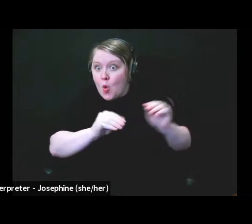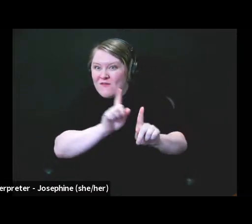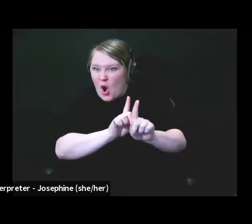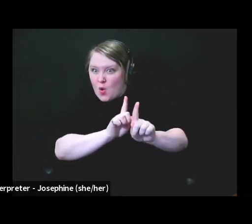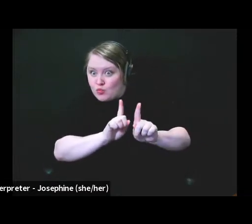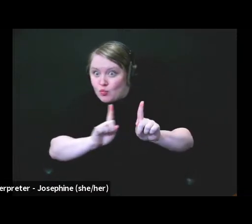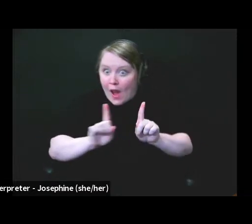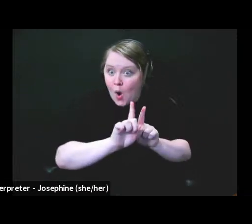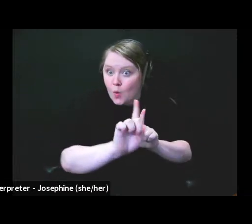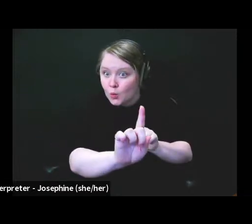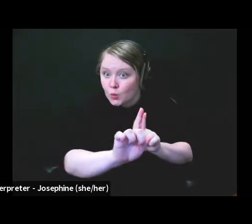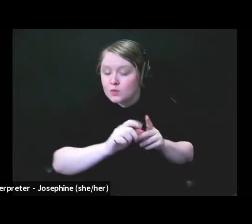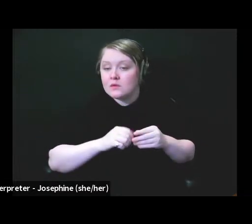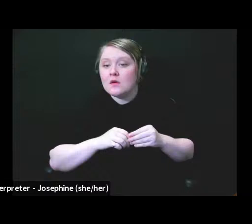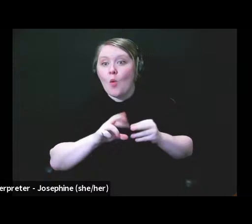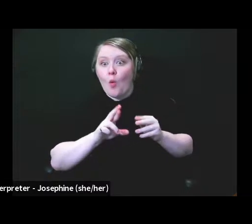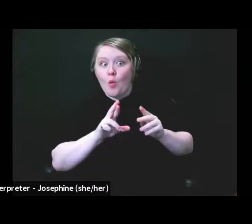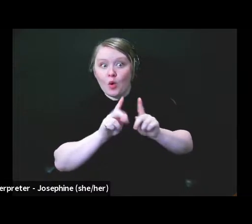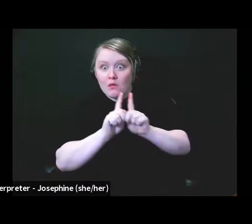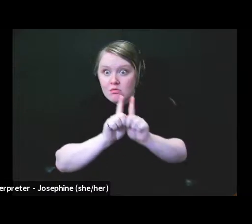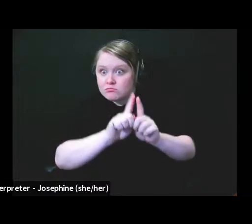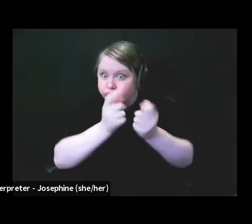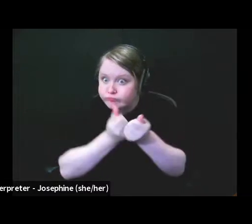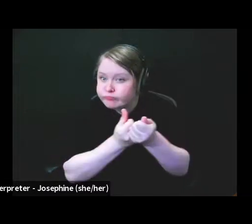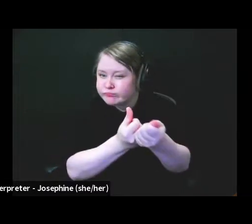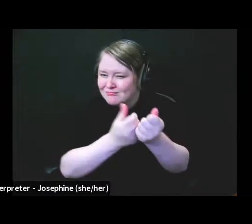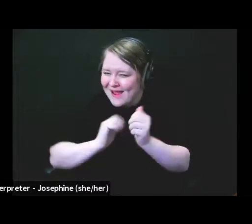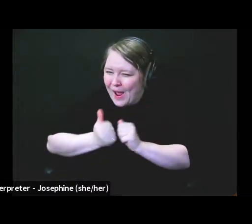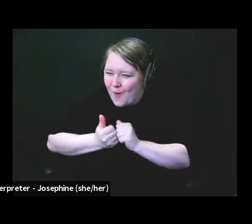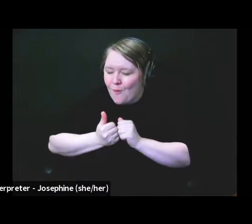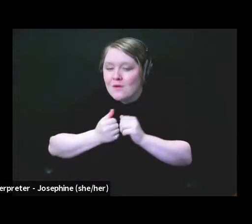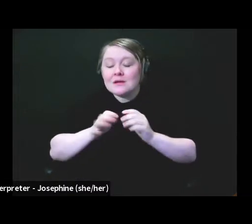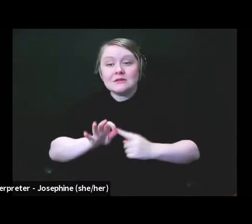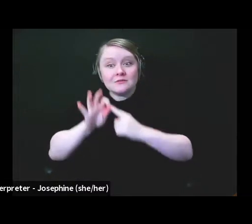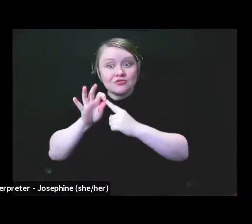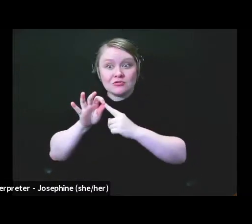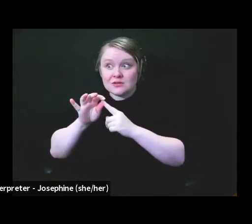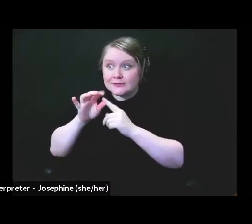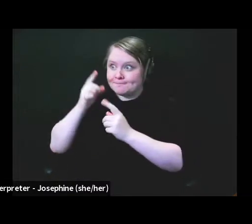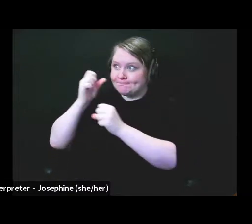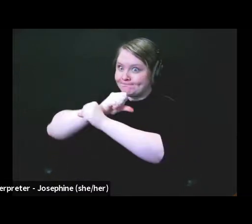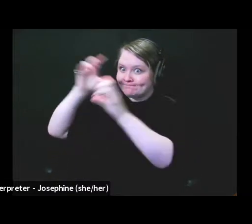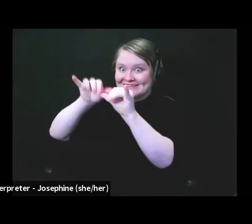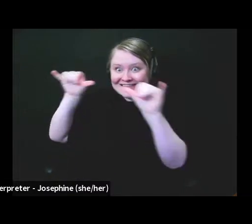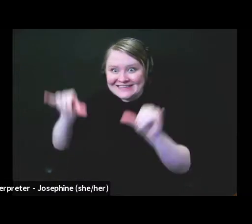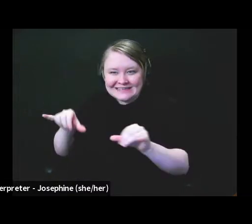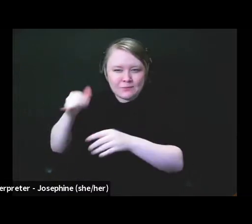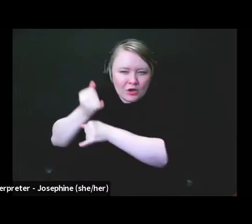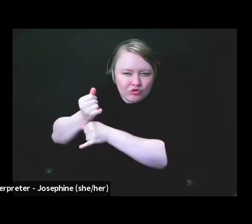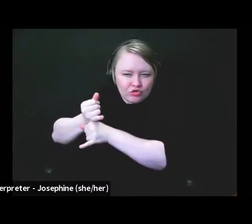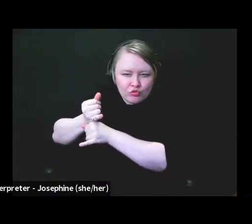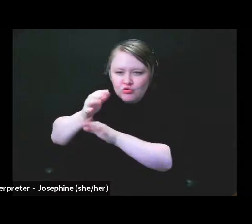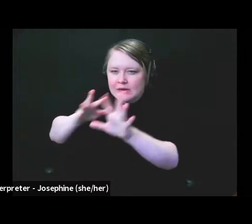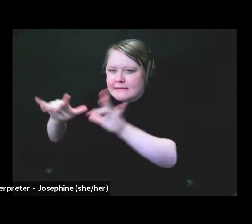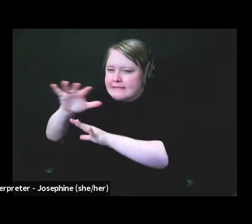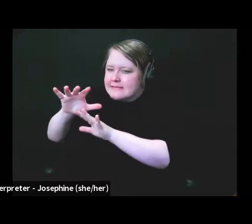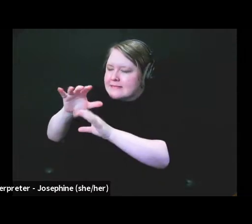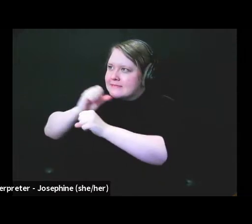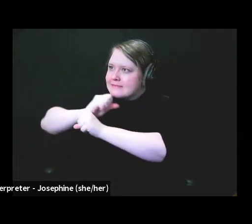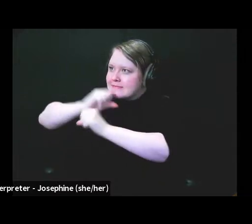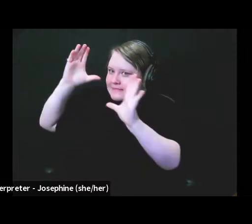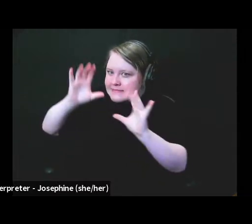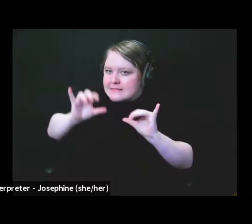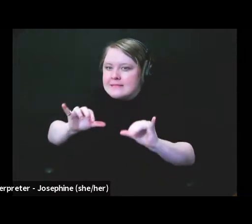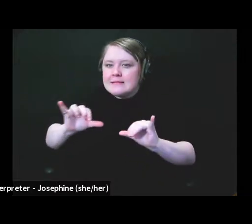some context, especially if you're talking about working in a system or institution, what you have to do is